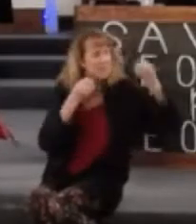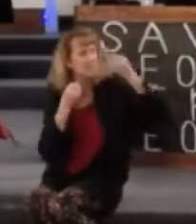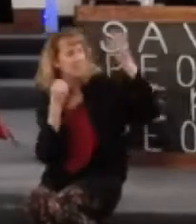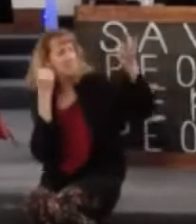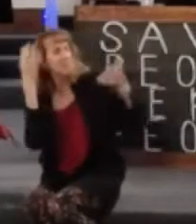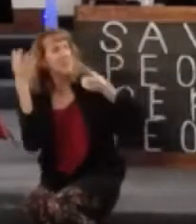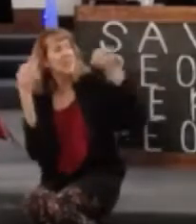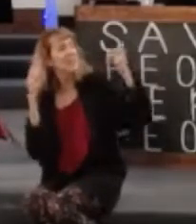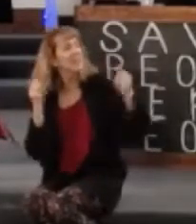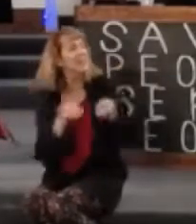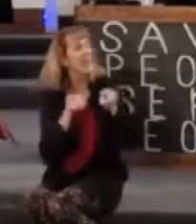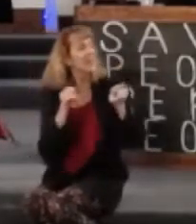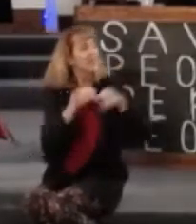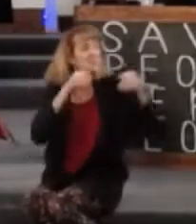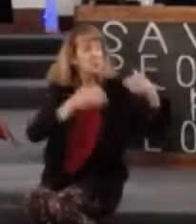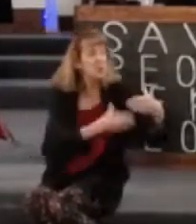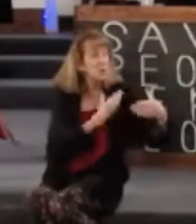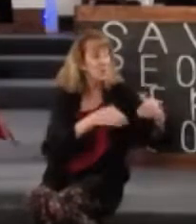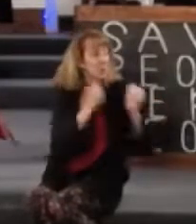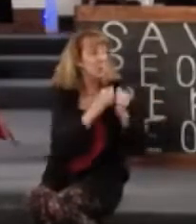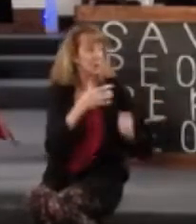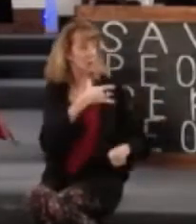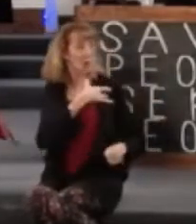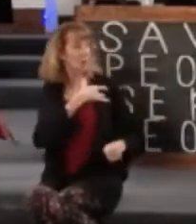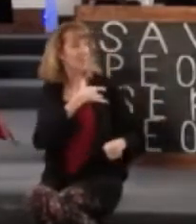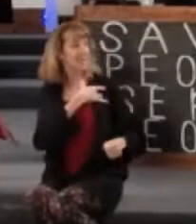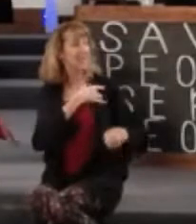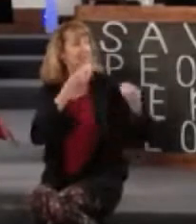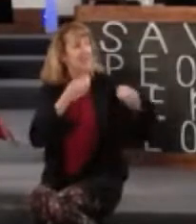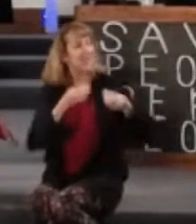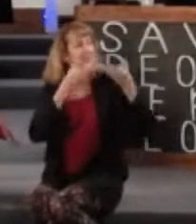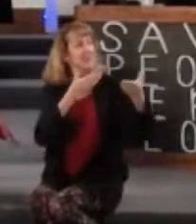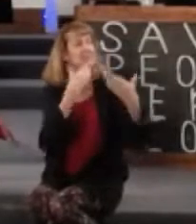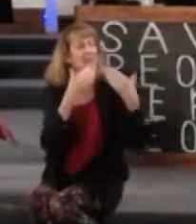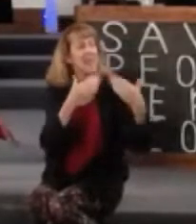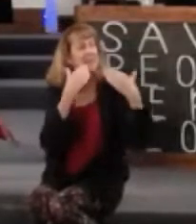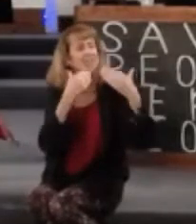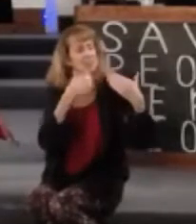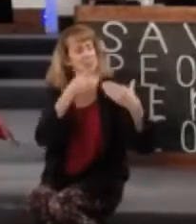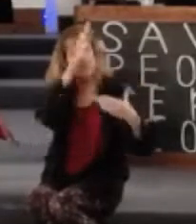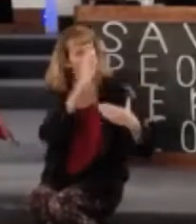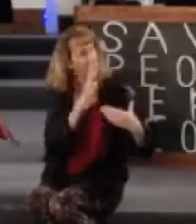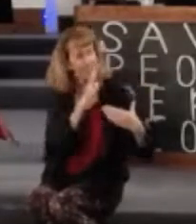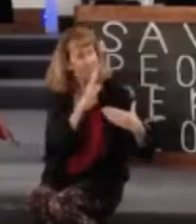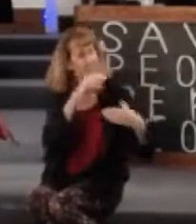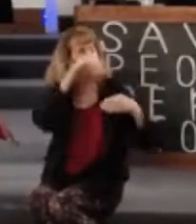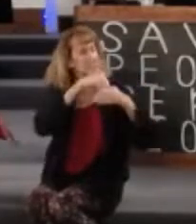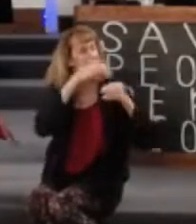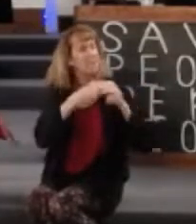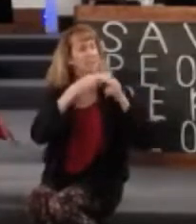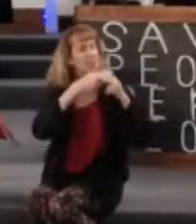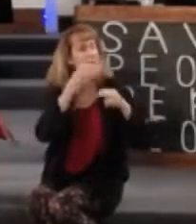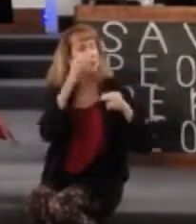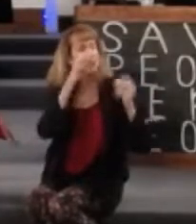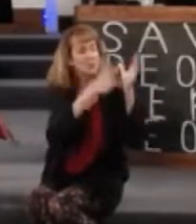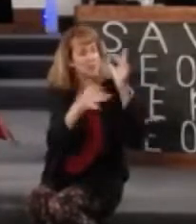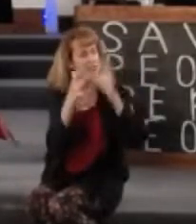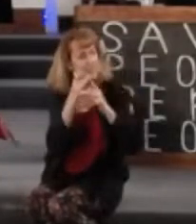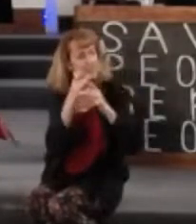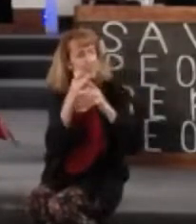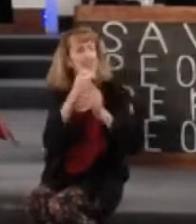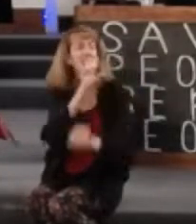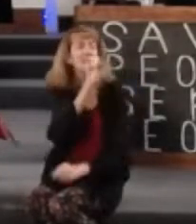Lord, always giving thanks to God the Father for everything in the name of our Lord Jesus Christ.